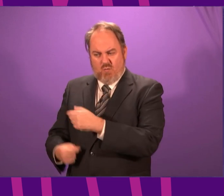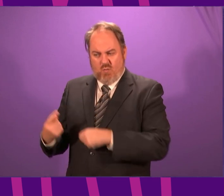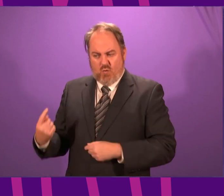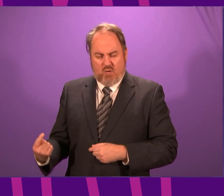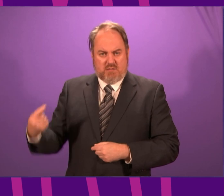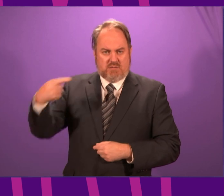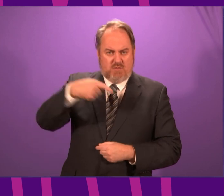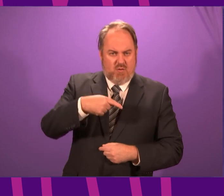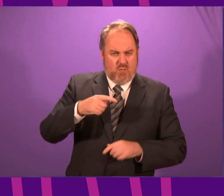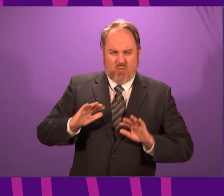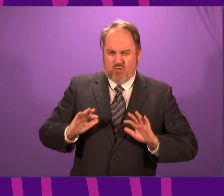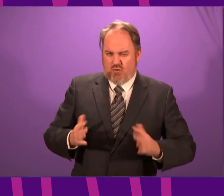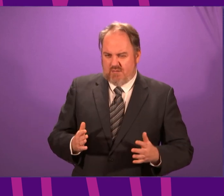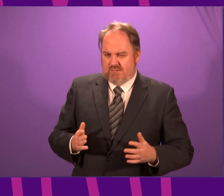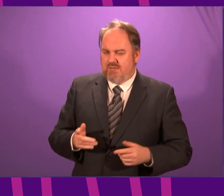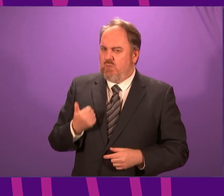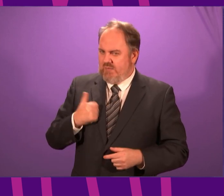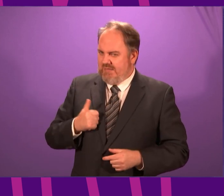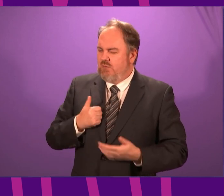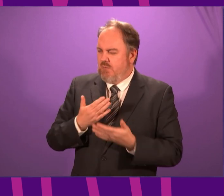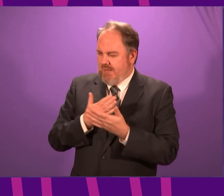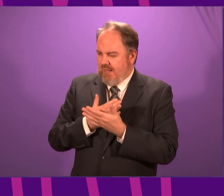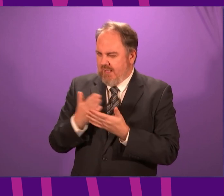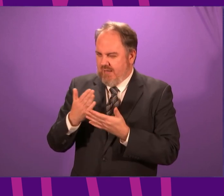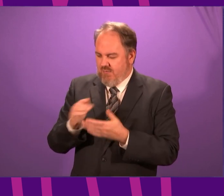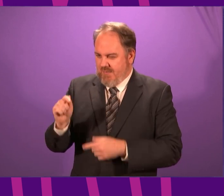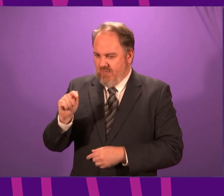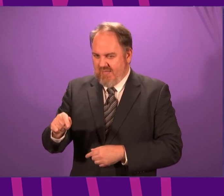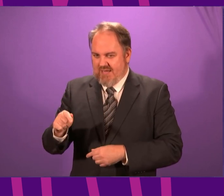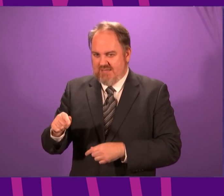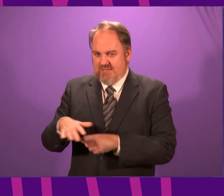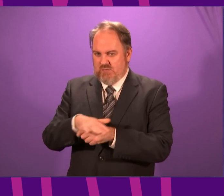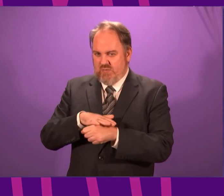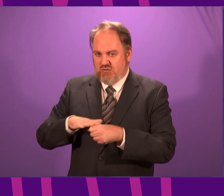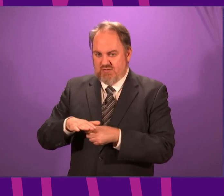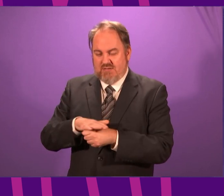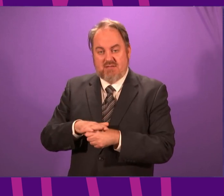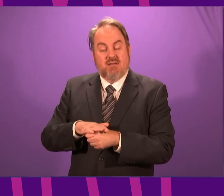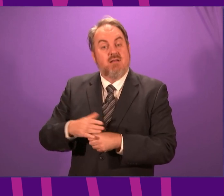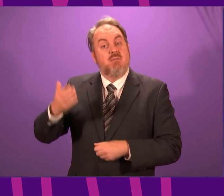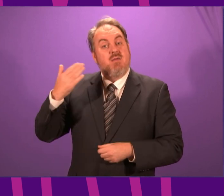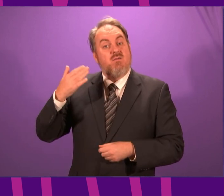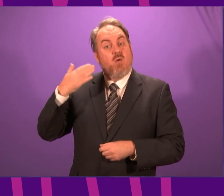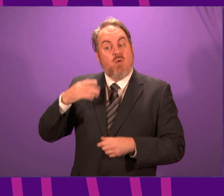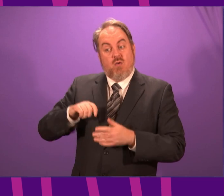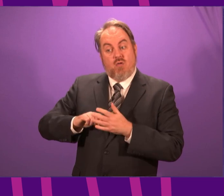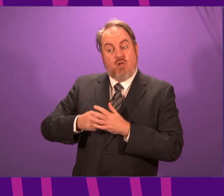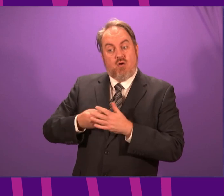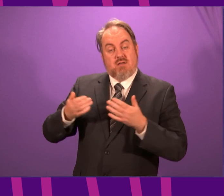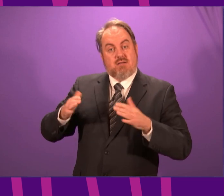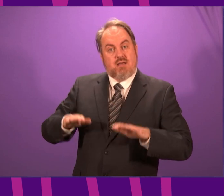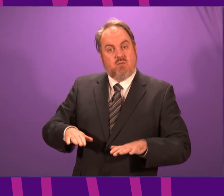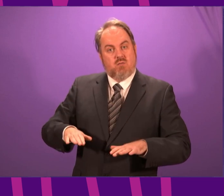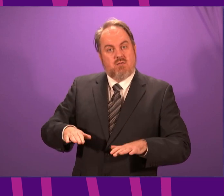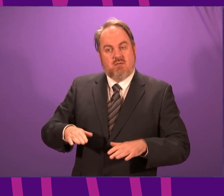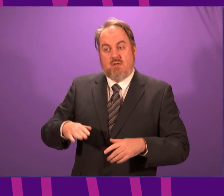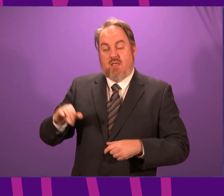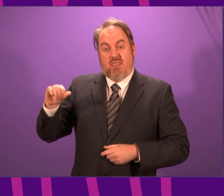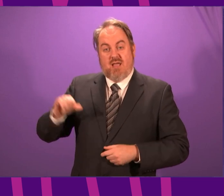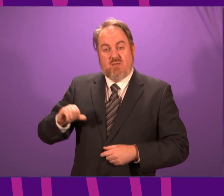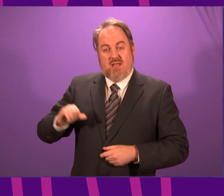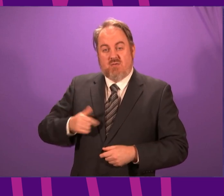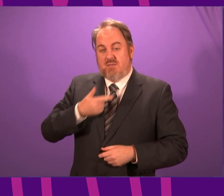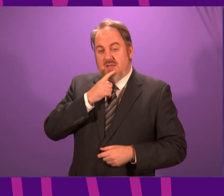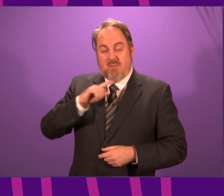life accordingly, I think, is going to be quite important. At the start of the most recent restrictions, thousands of people ignored the First